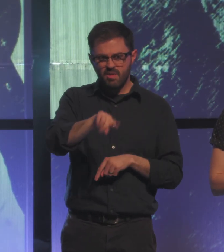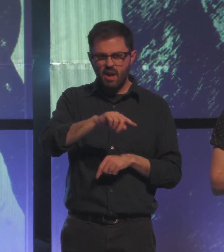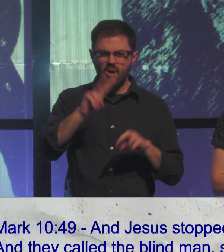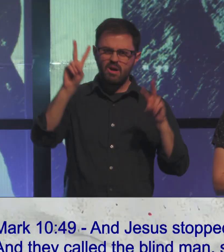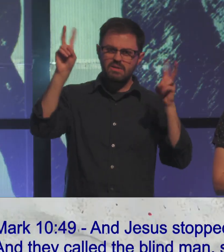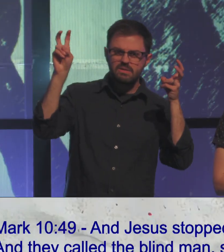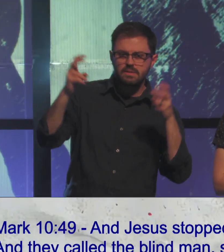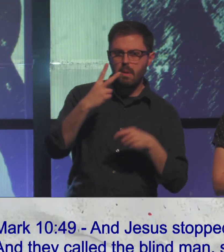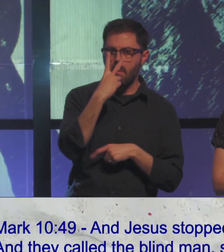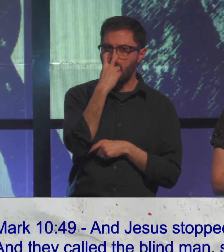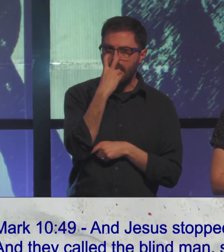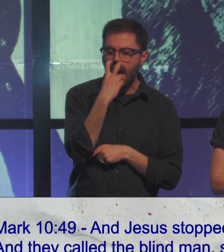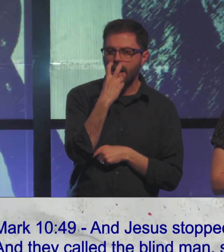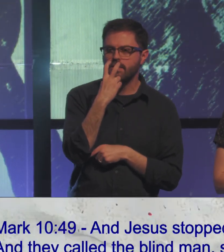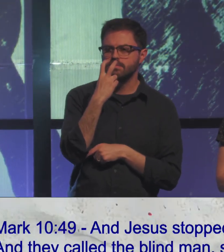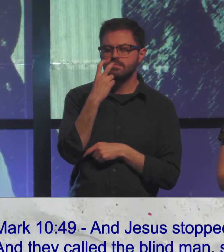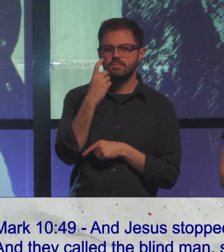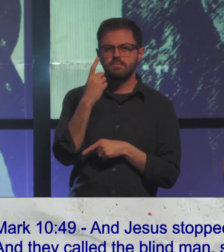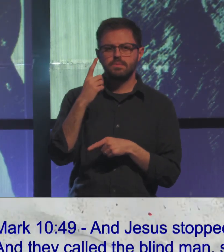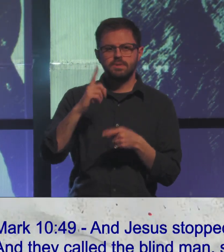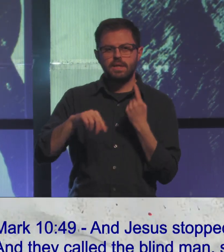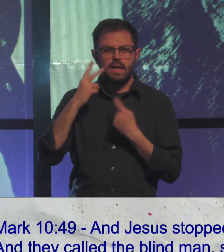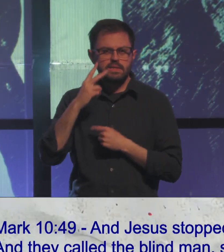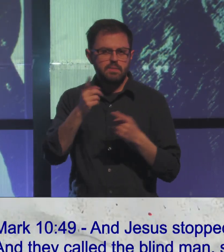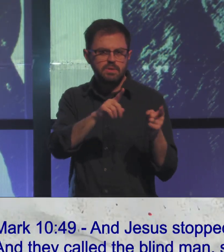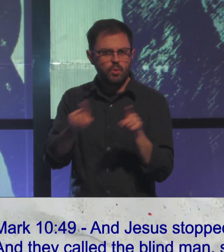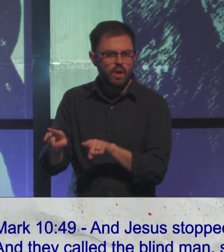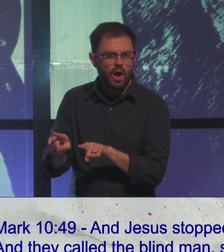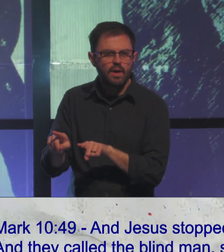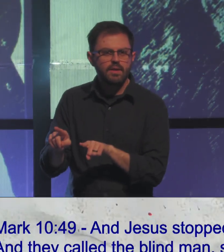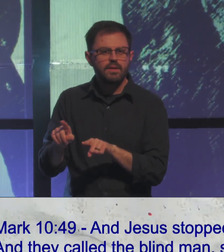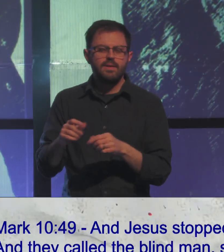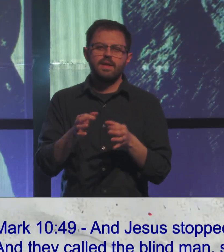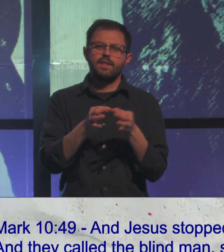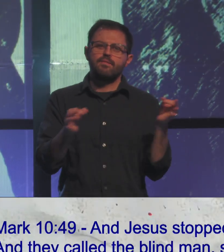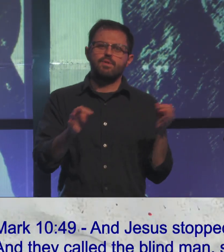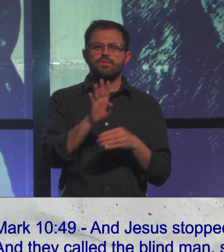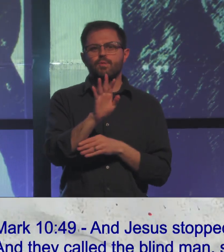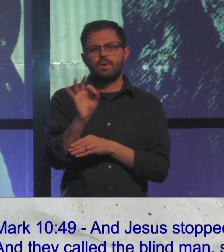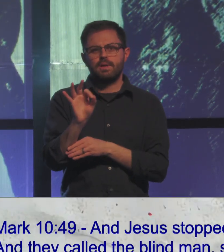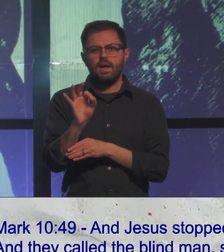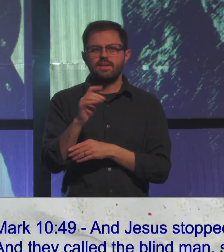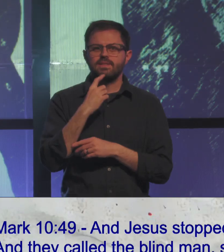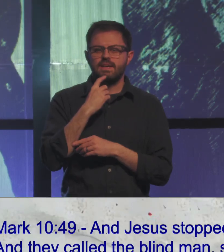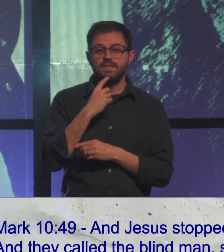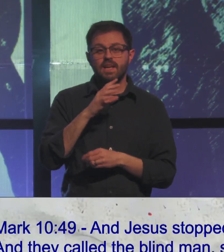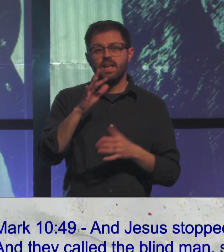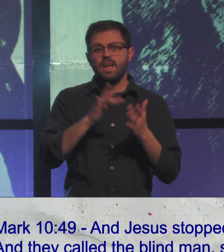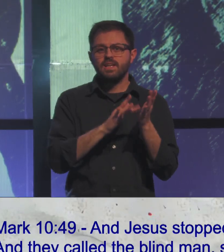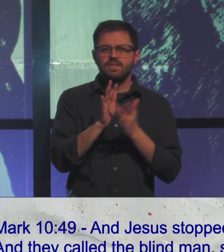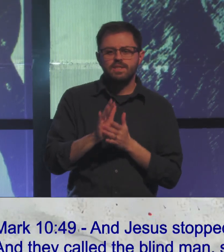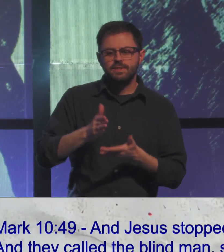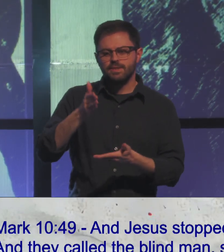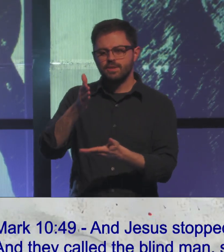In verse 49, it says, and Jesus stopped. Of course he did. Of course he